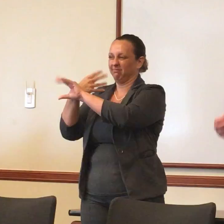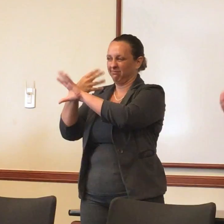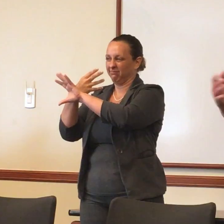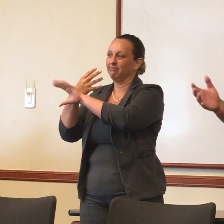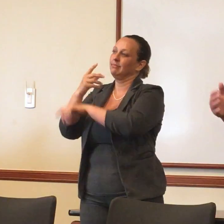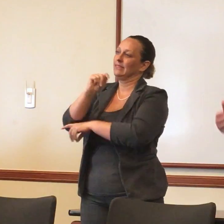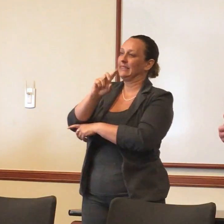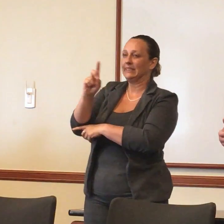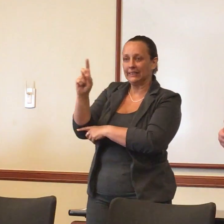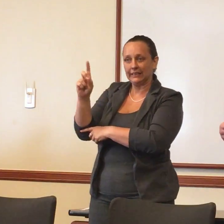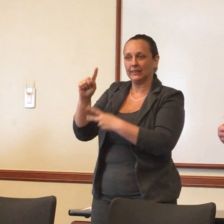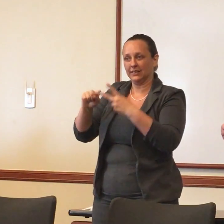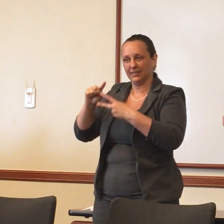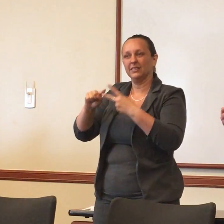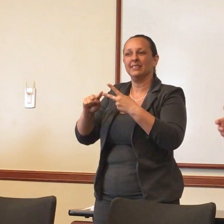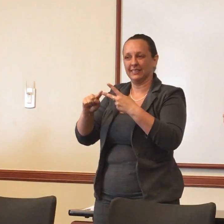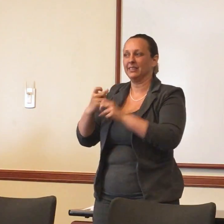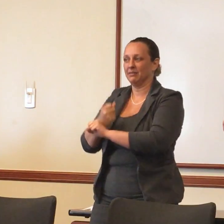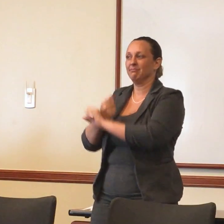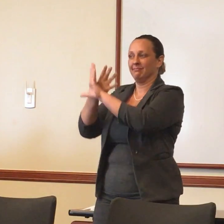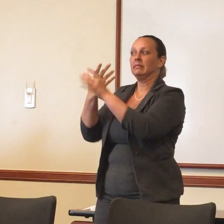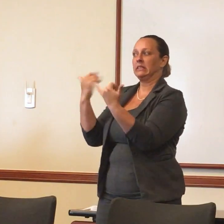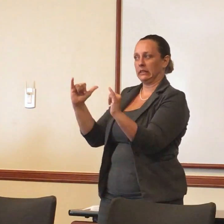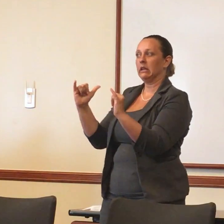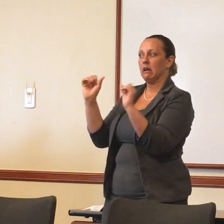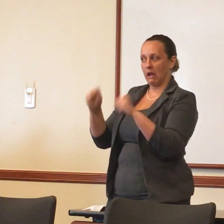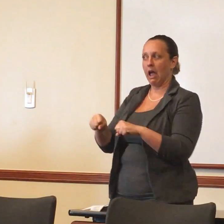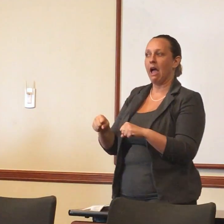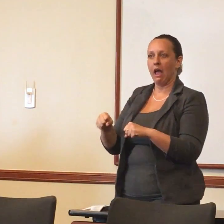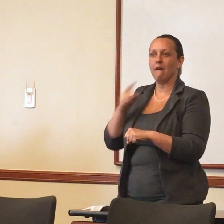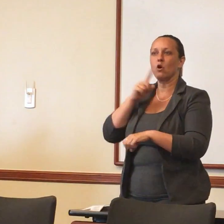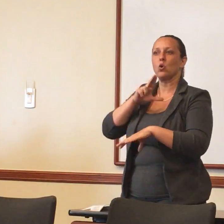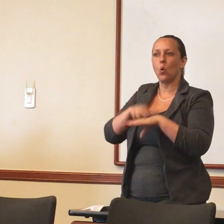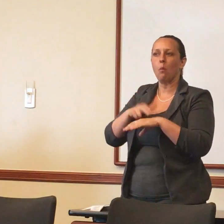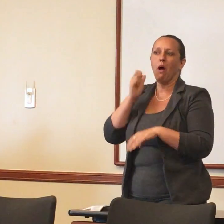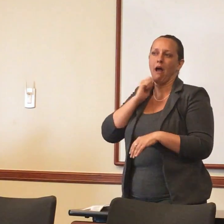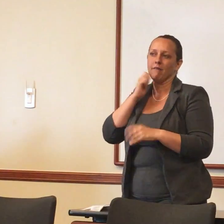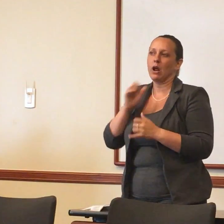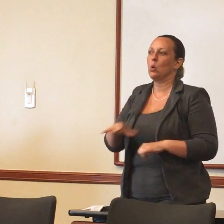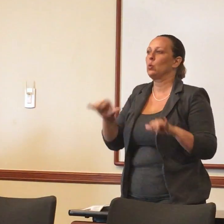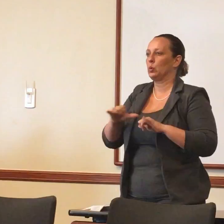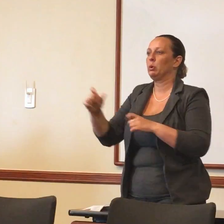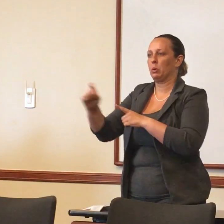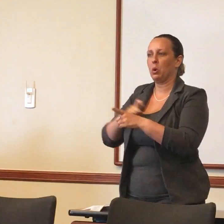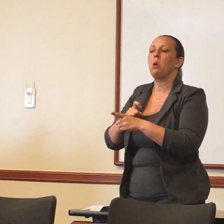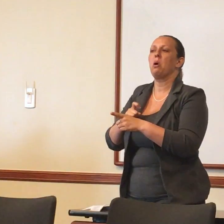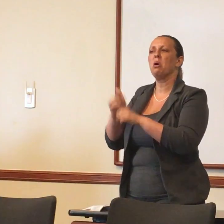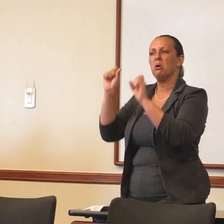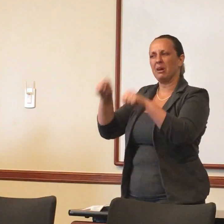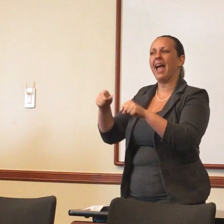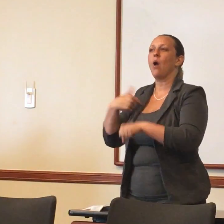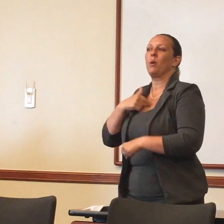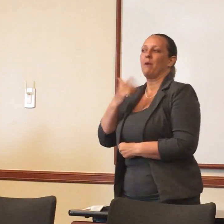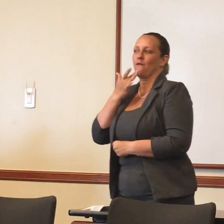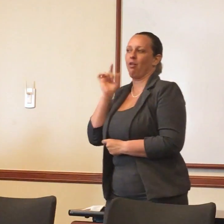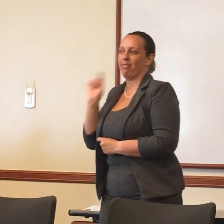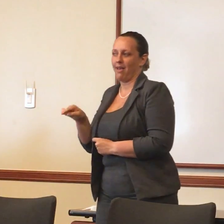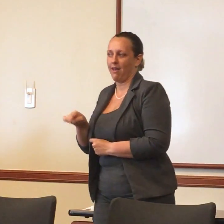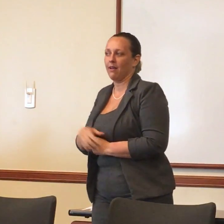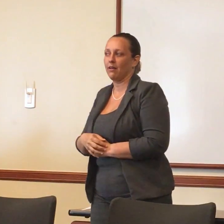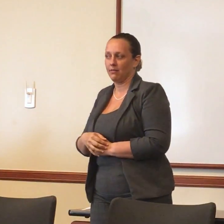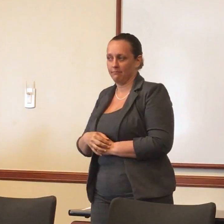devices at home, video service, that's still for the normal everyday routine calls to the police department. That would be preferable to